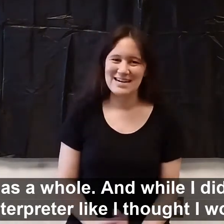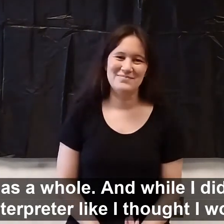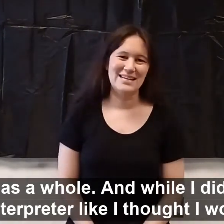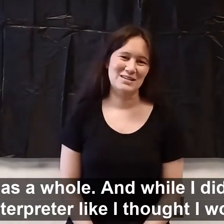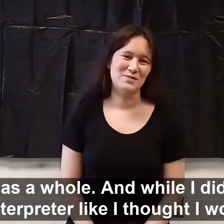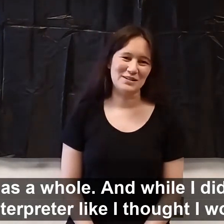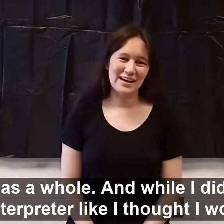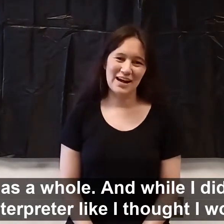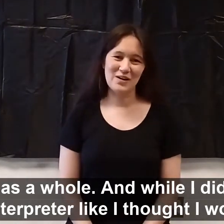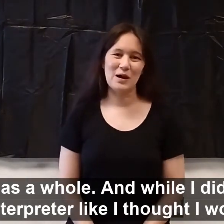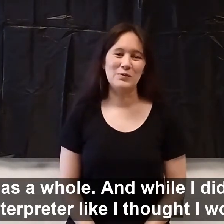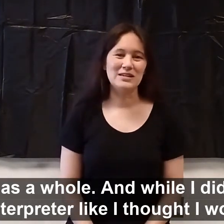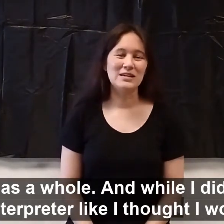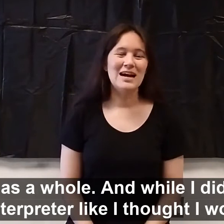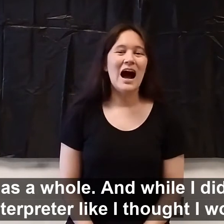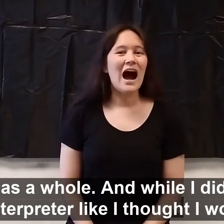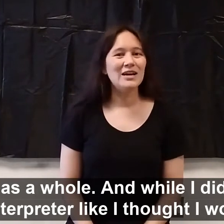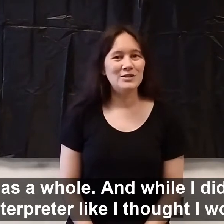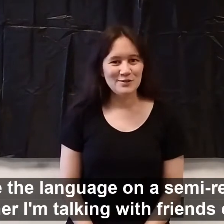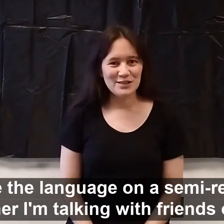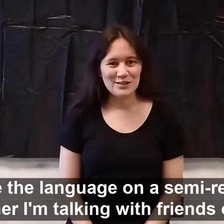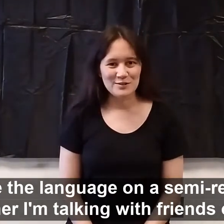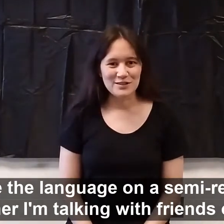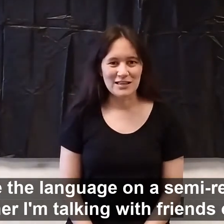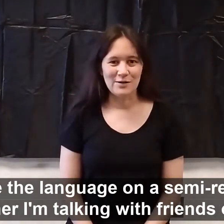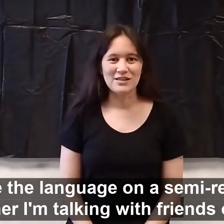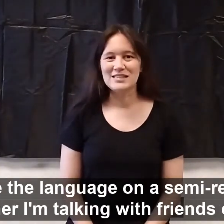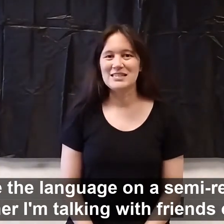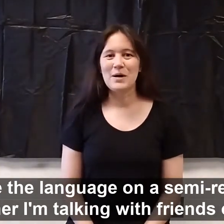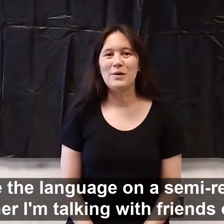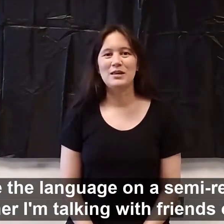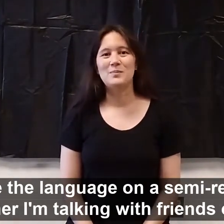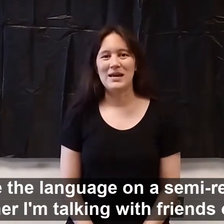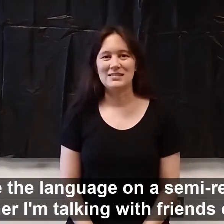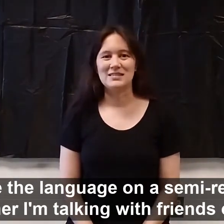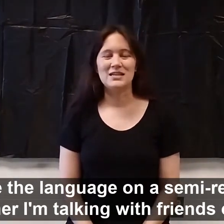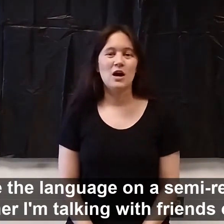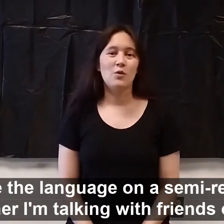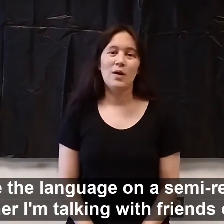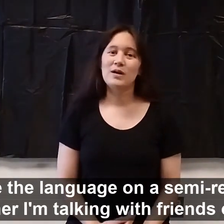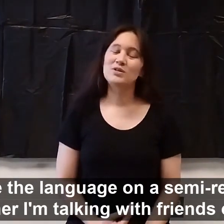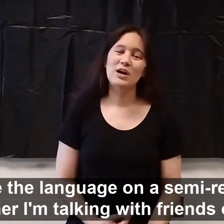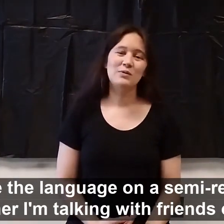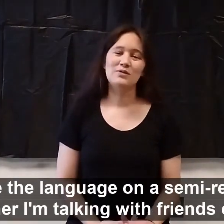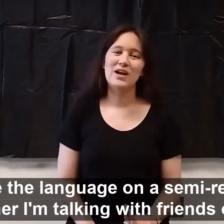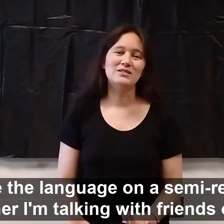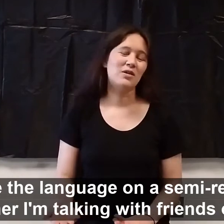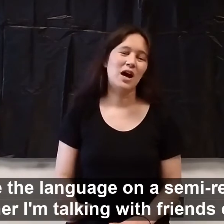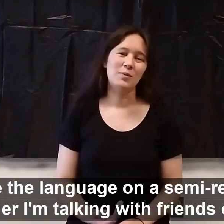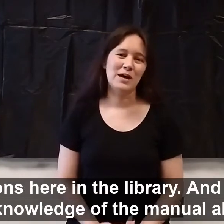an interpreter like I thought I would, I do still use the language on a semi-regular basis, whether I'm talking with friends or helping patrons